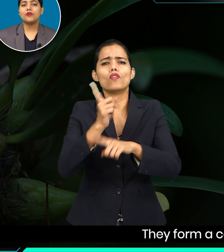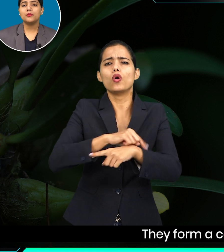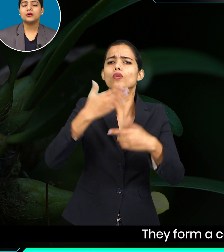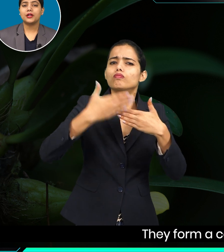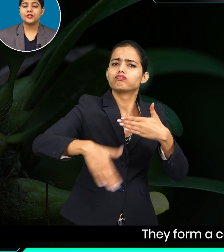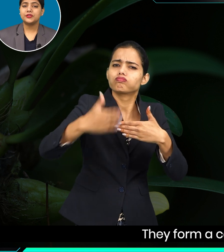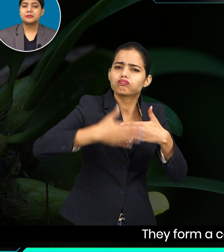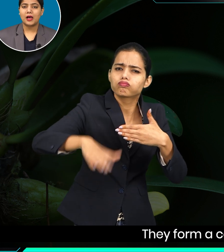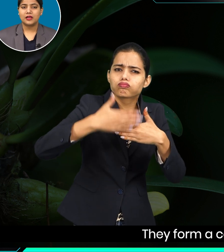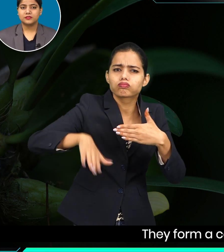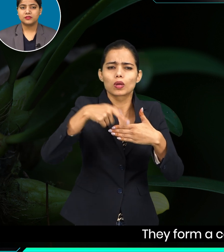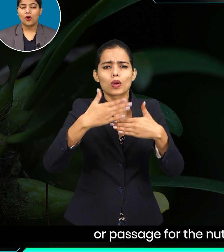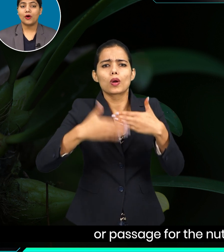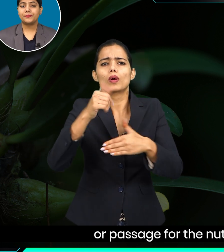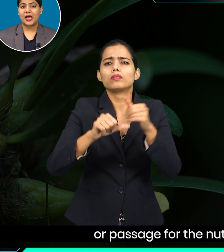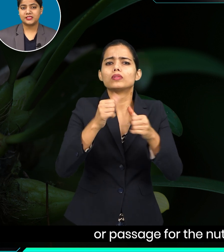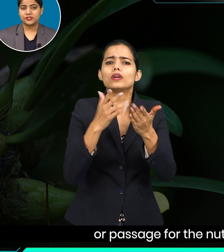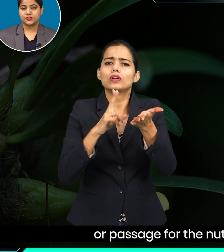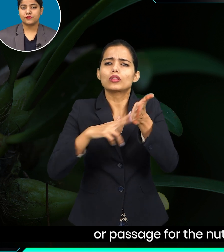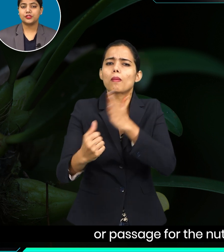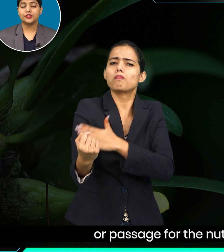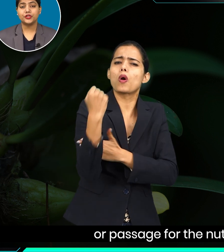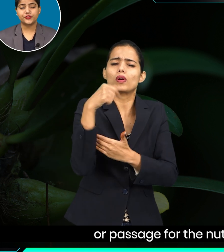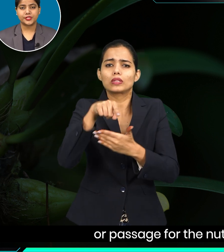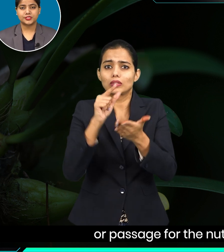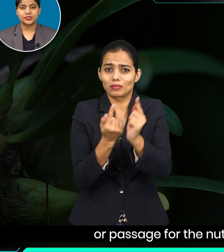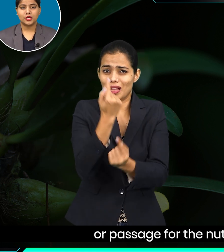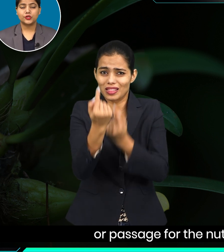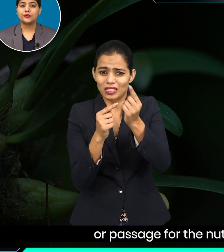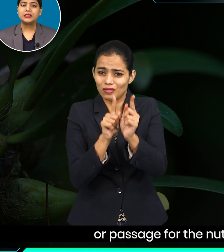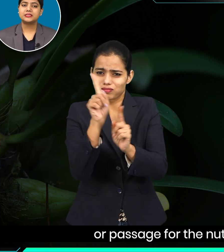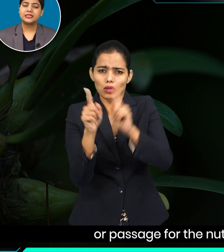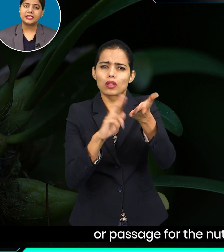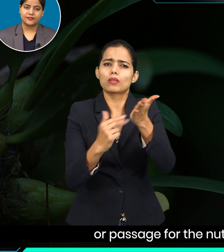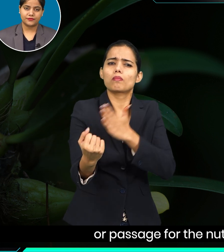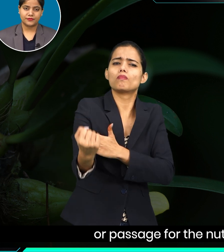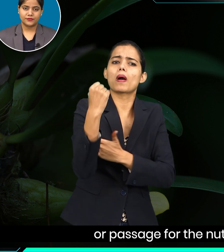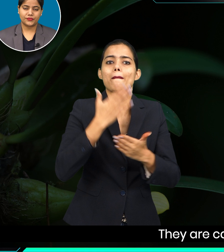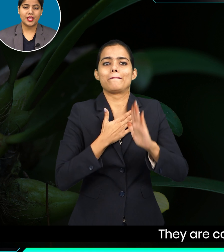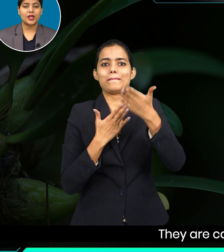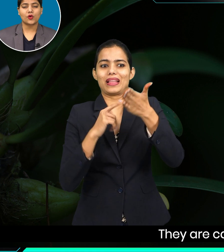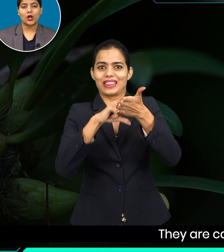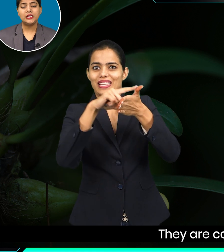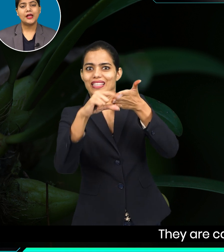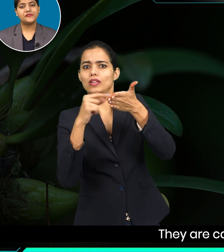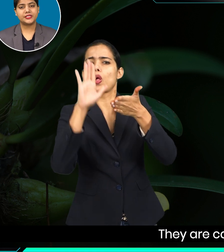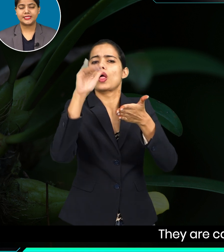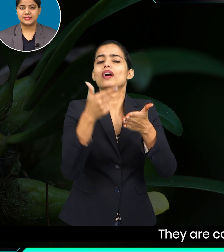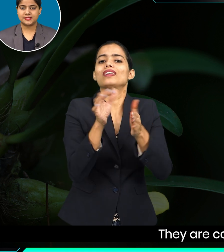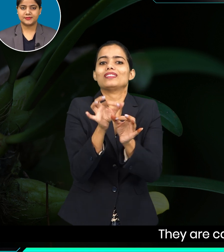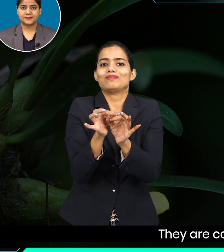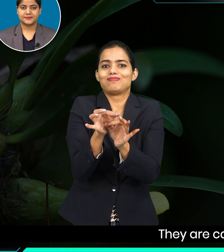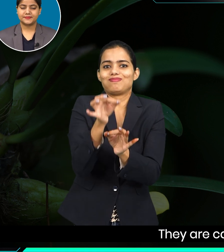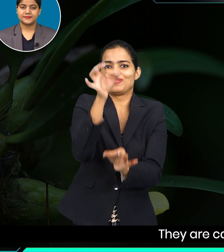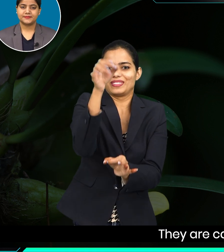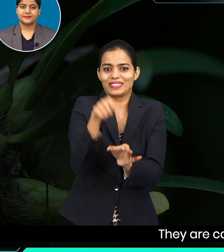They form a continuous path or passage for the nutrients to reach the leaf. They are called